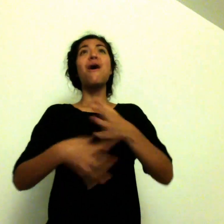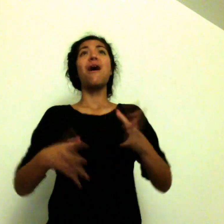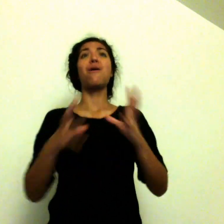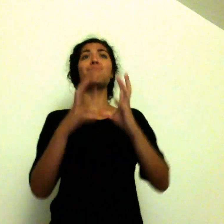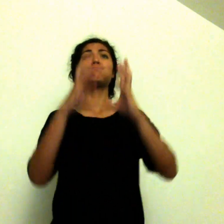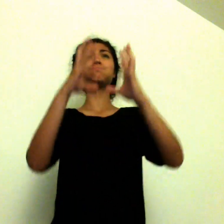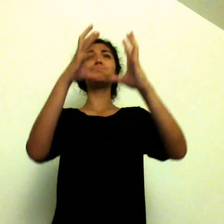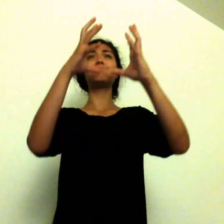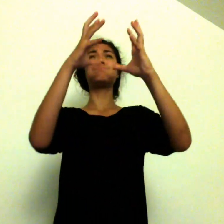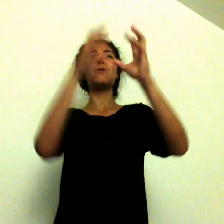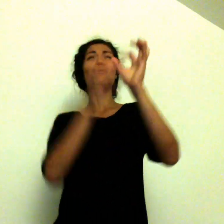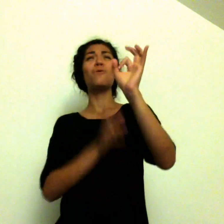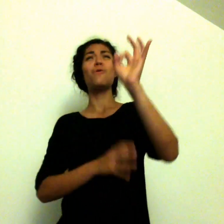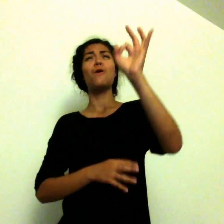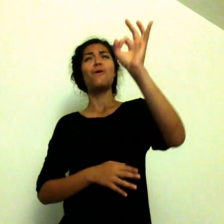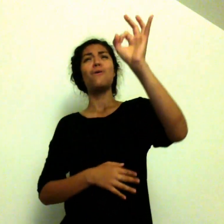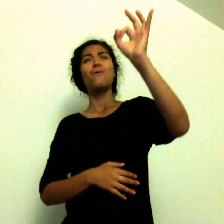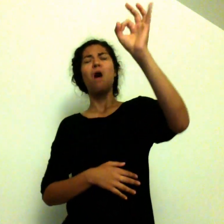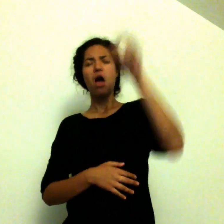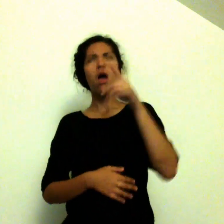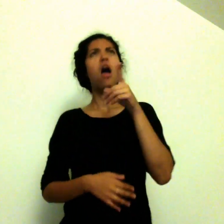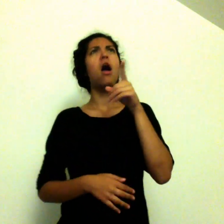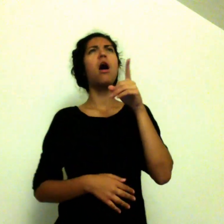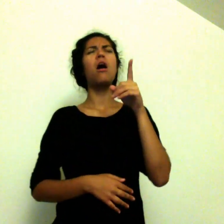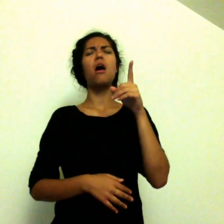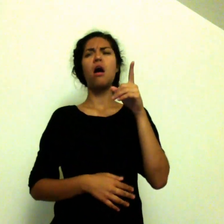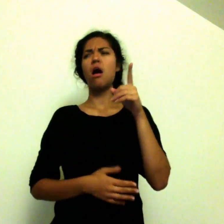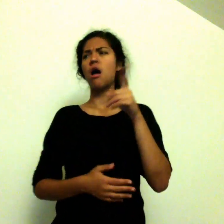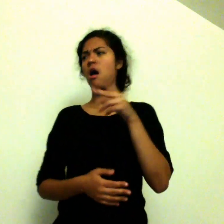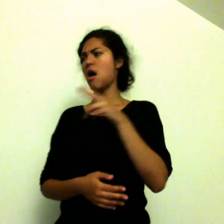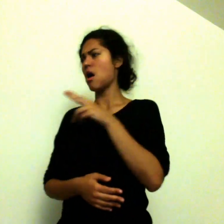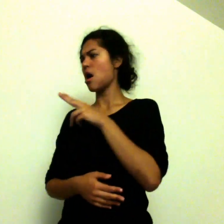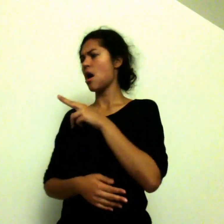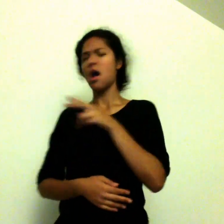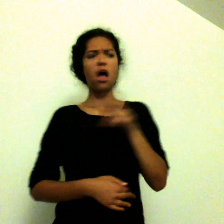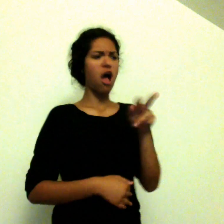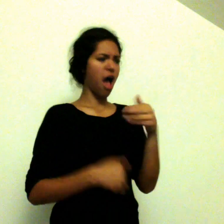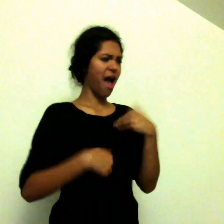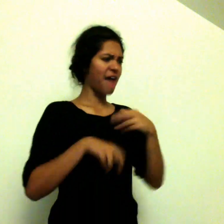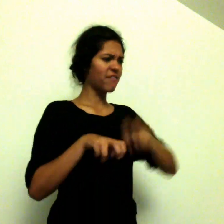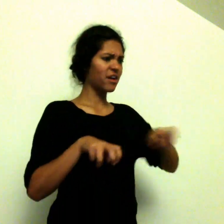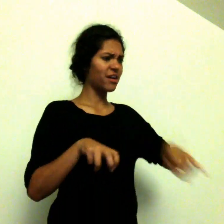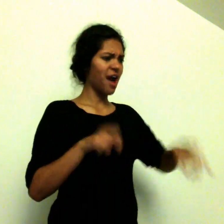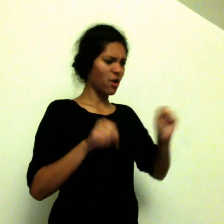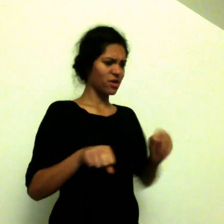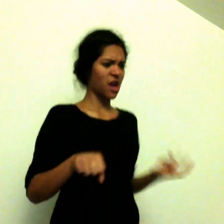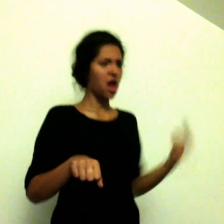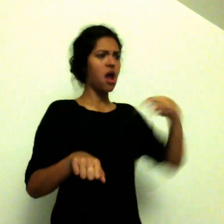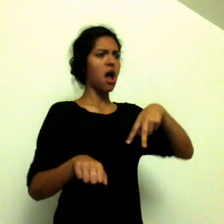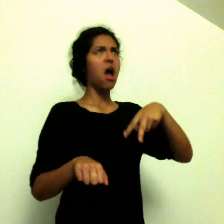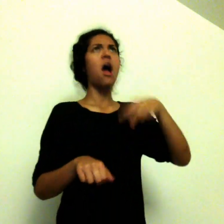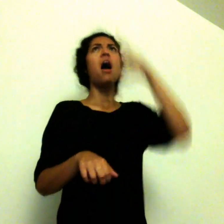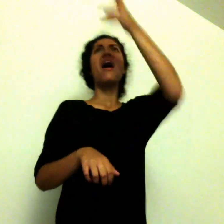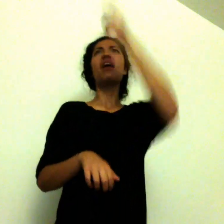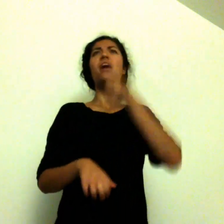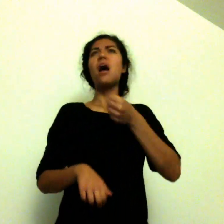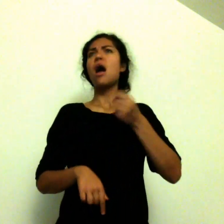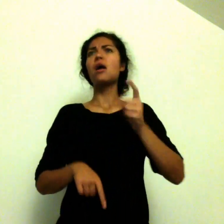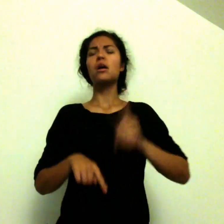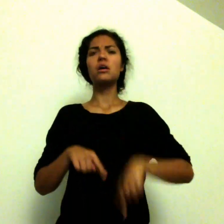He paused and recognized there was no sofa in the house big enough to pull it down. And he broke into